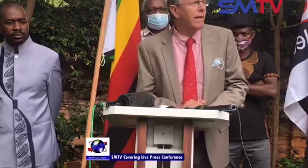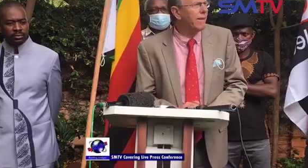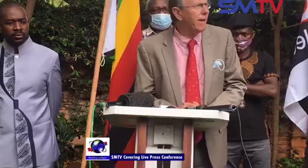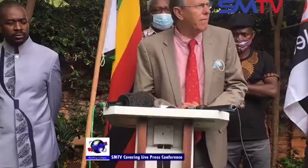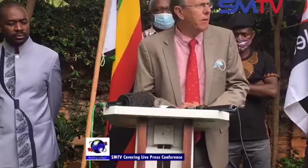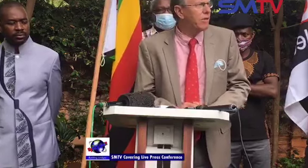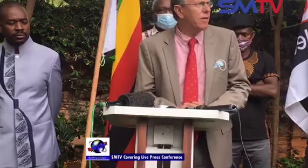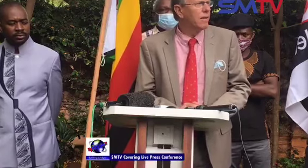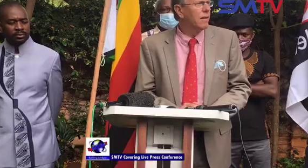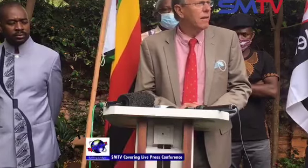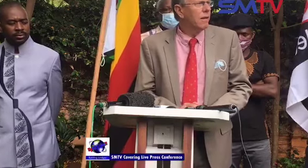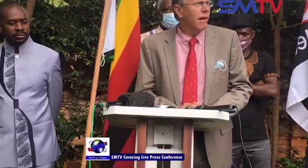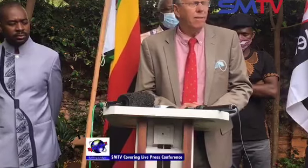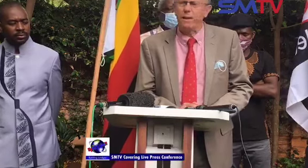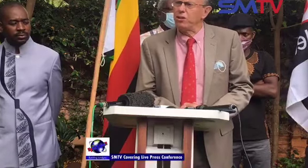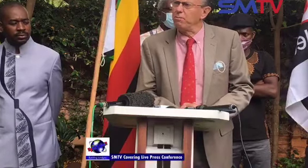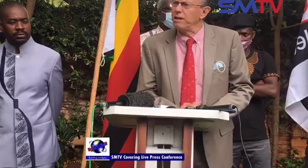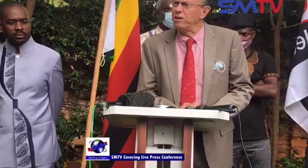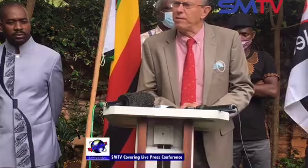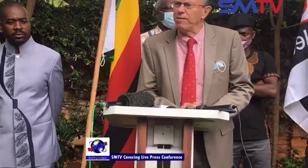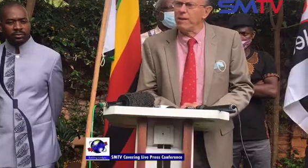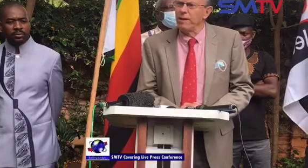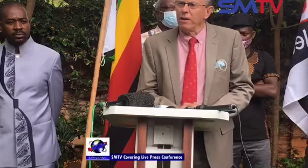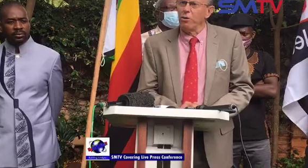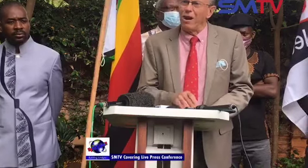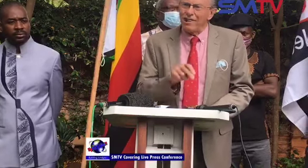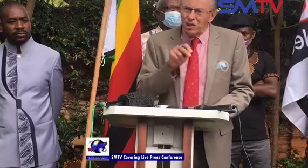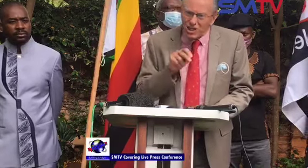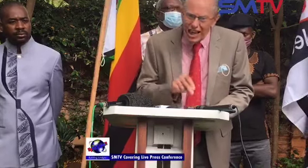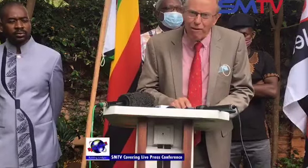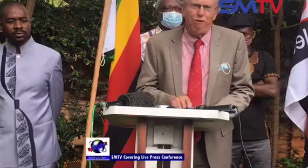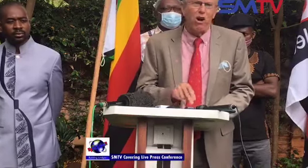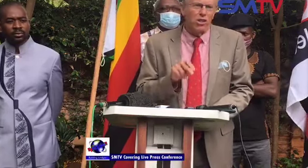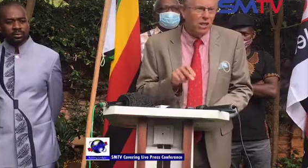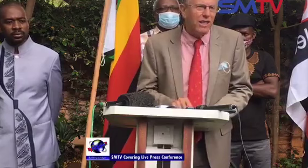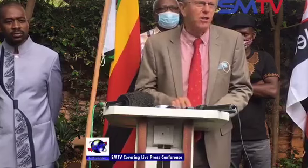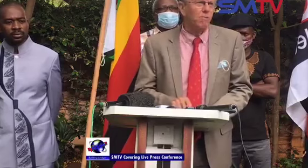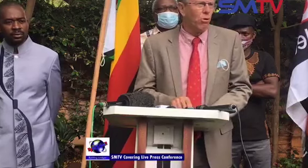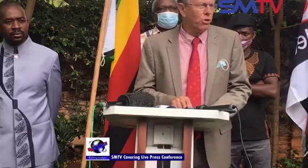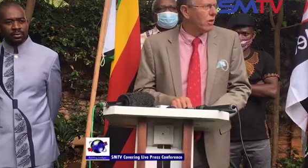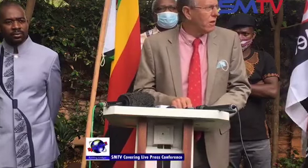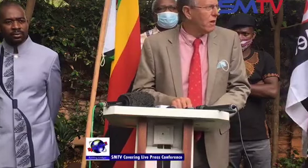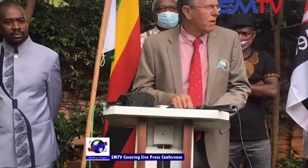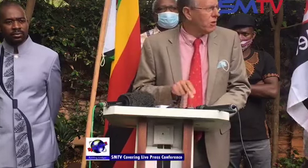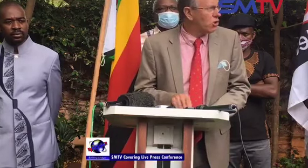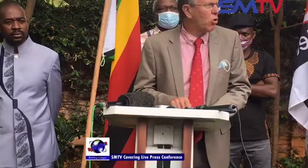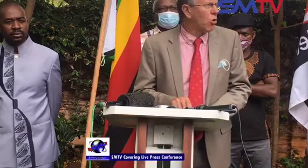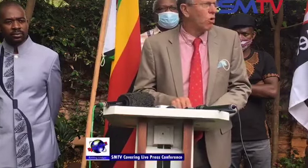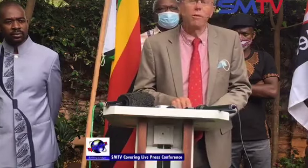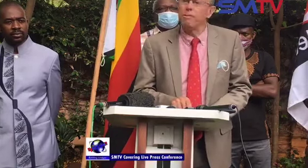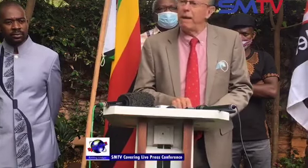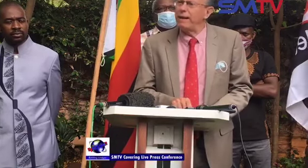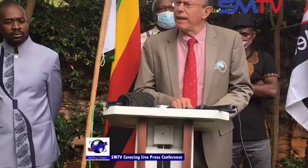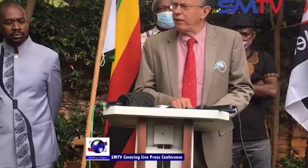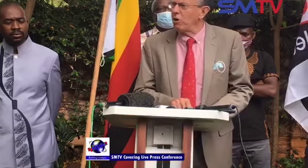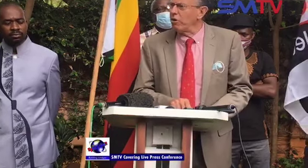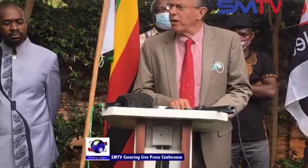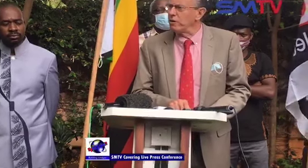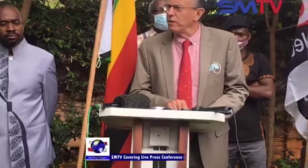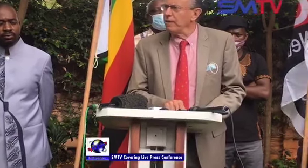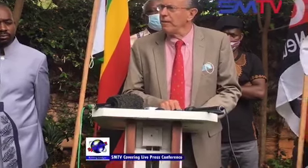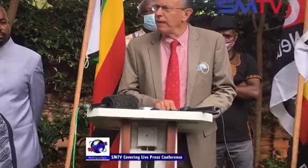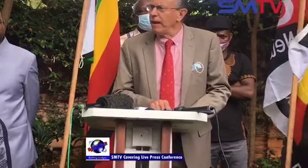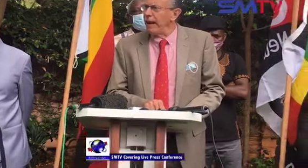may I thank the President, Advocate Chamisa, who has steadfastly supported this call made at